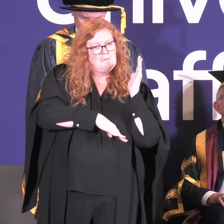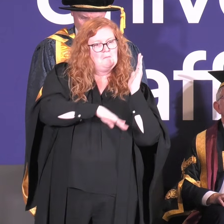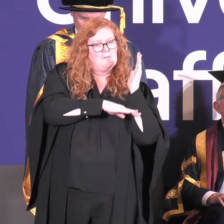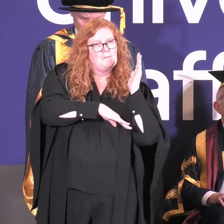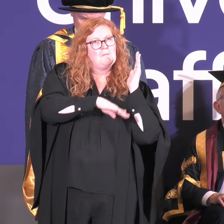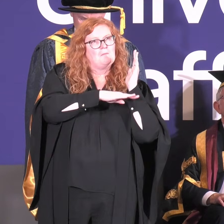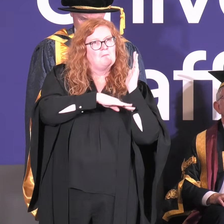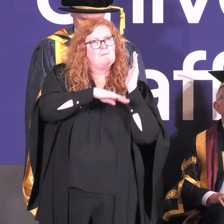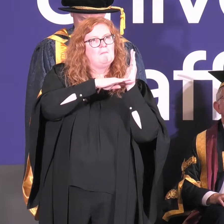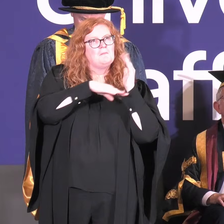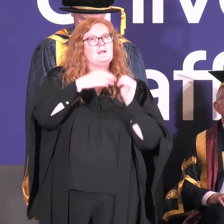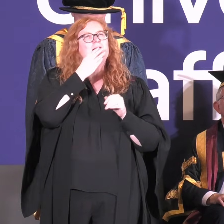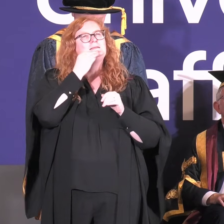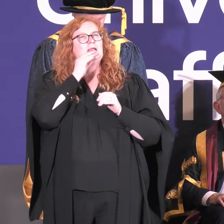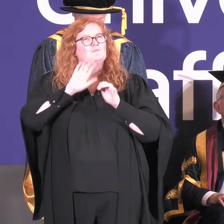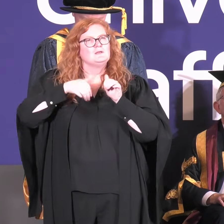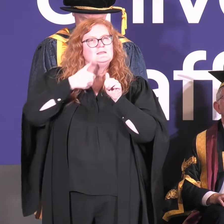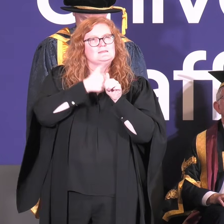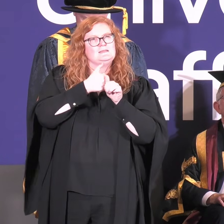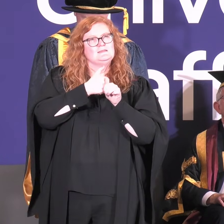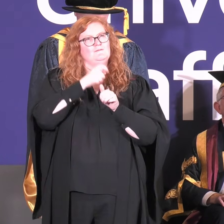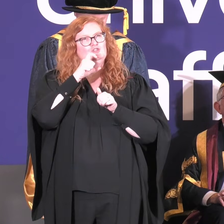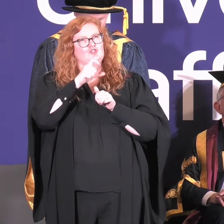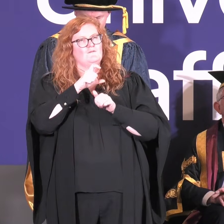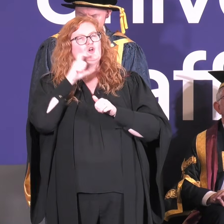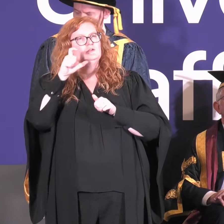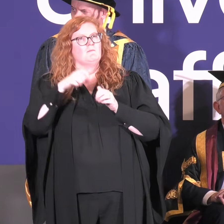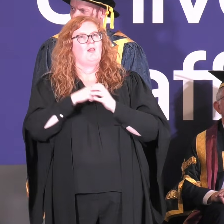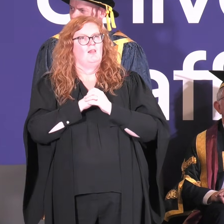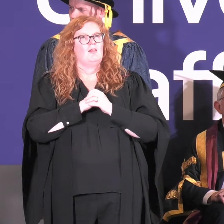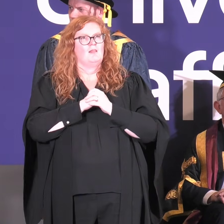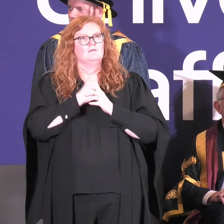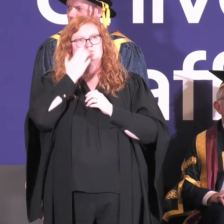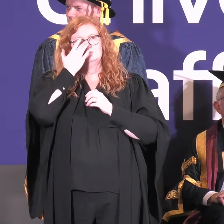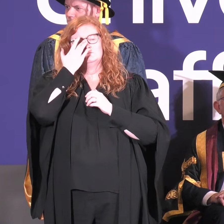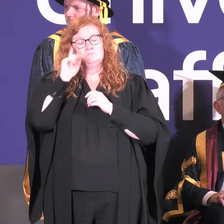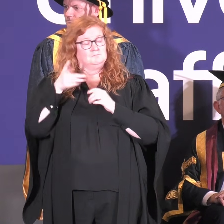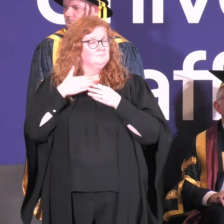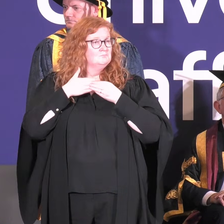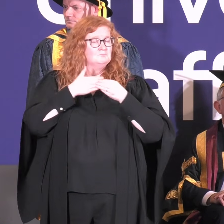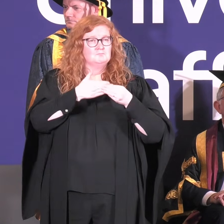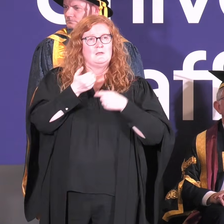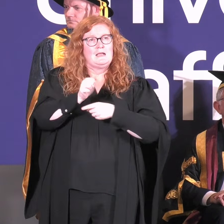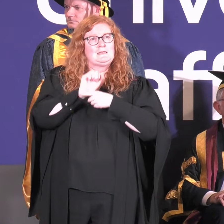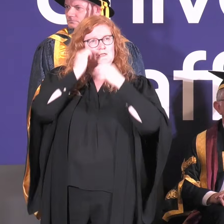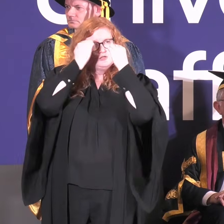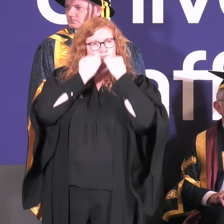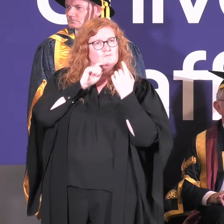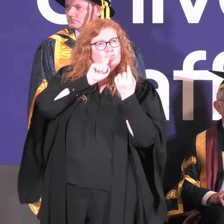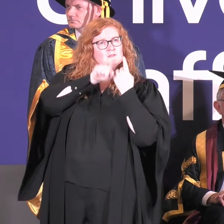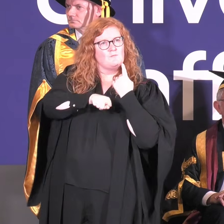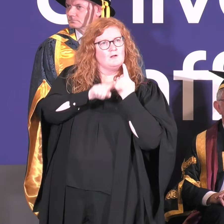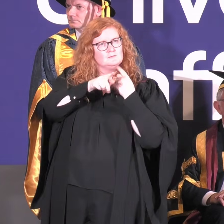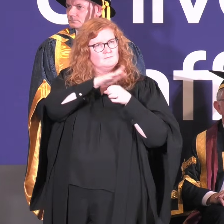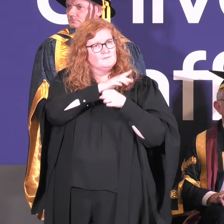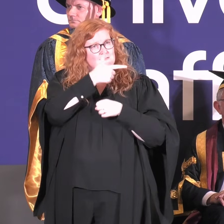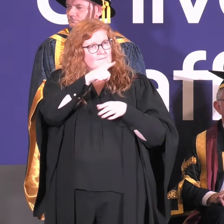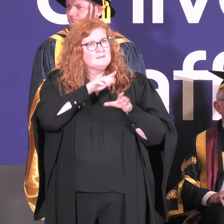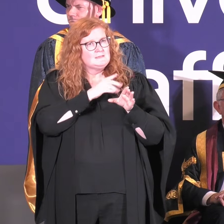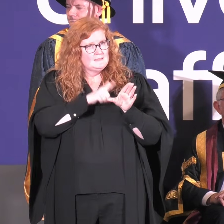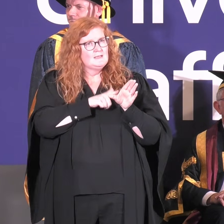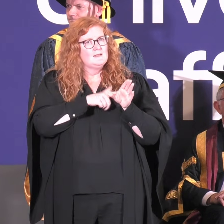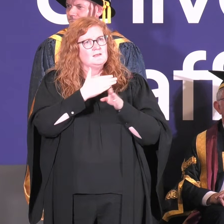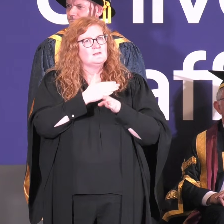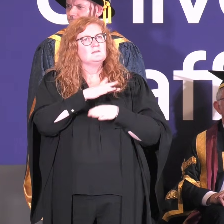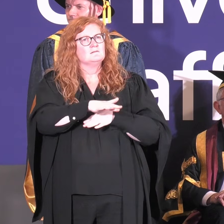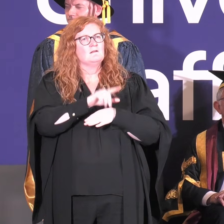become temporary Assistant Chief Constable. He went on to lead the region's counter-terrorism response for 7 years before